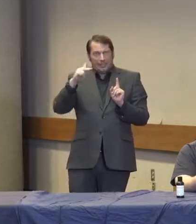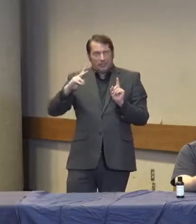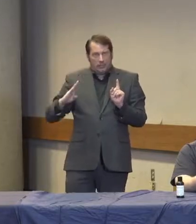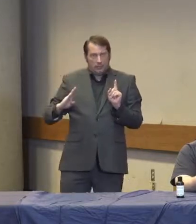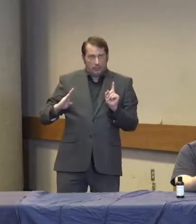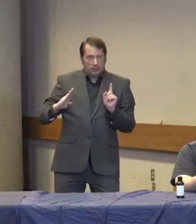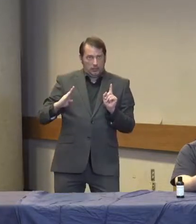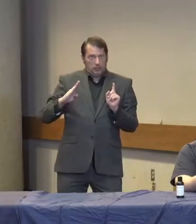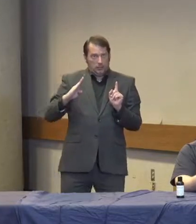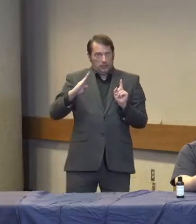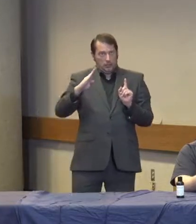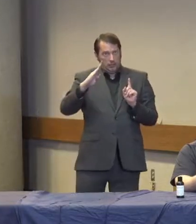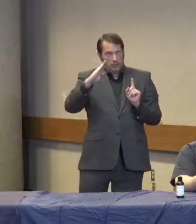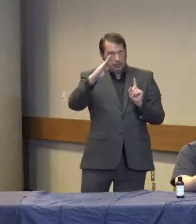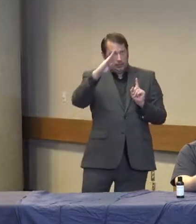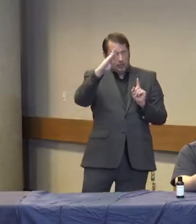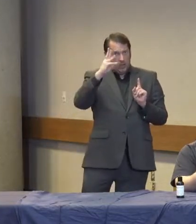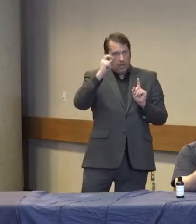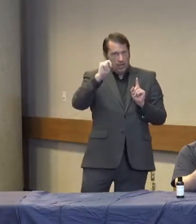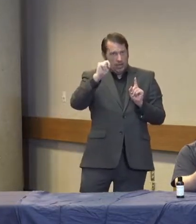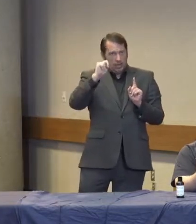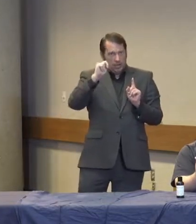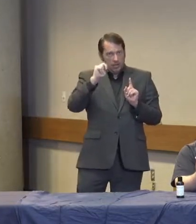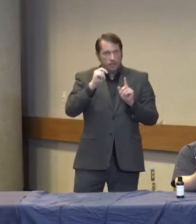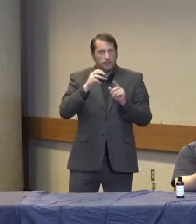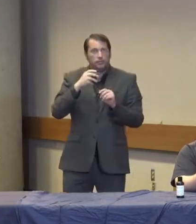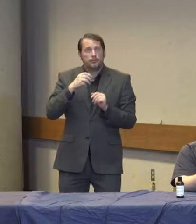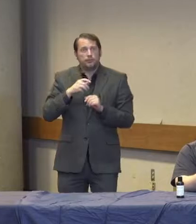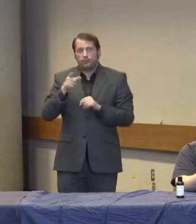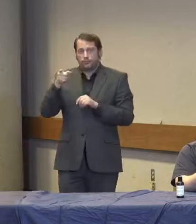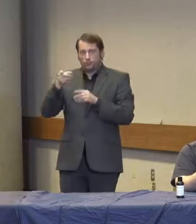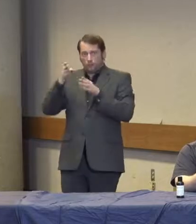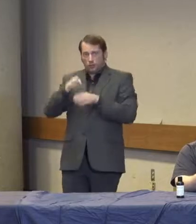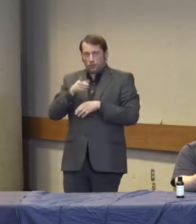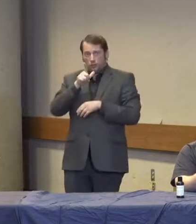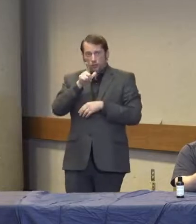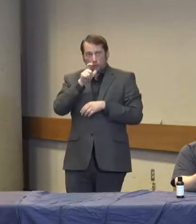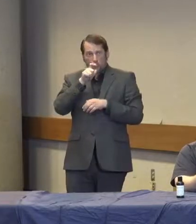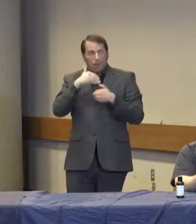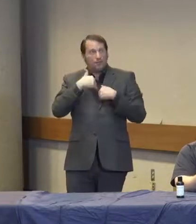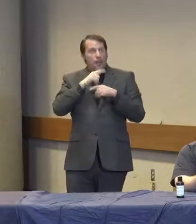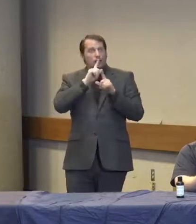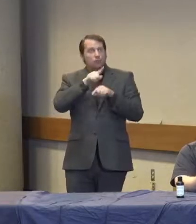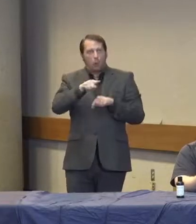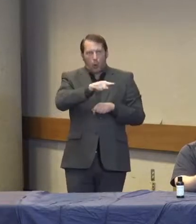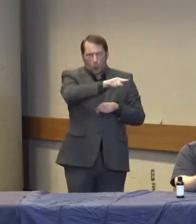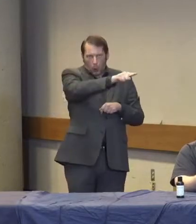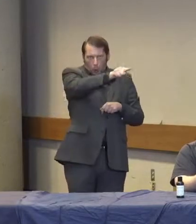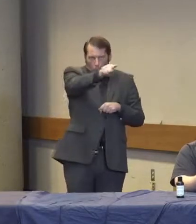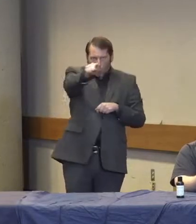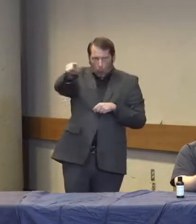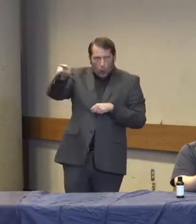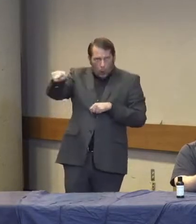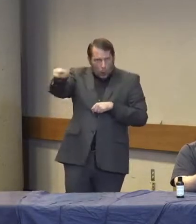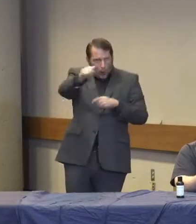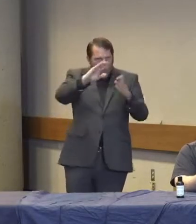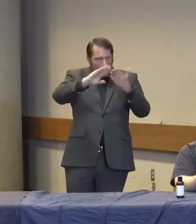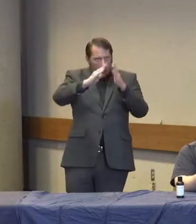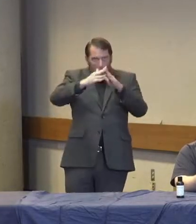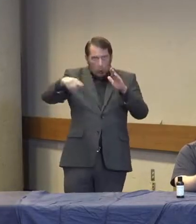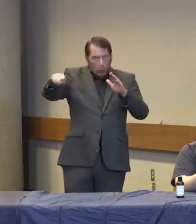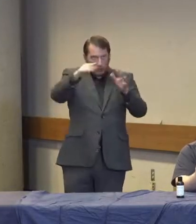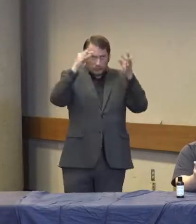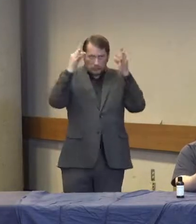be? The person who's going to provide that answer is you. The people watching this, the people in our communities, the people